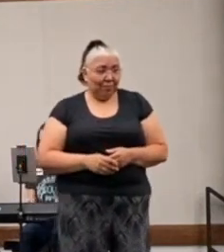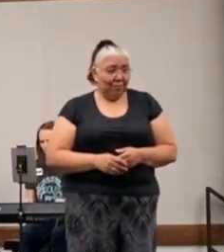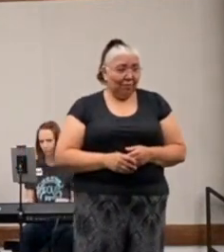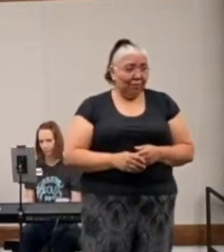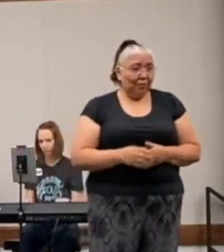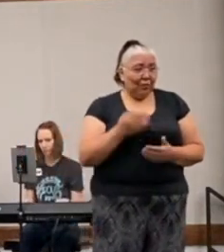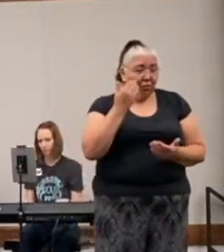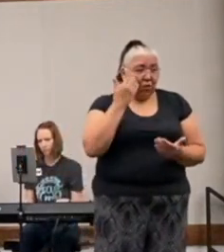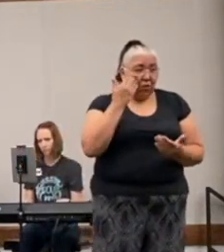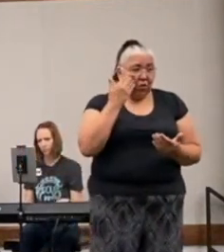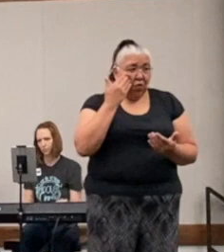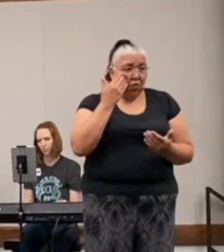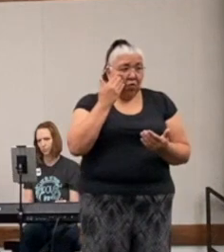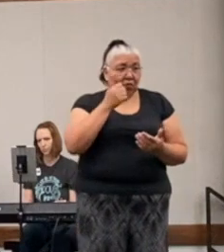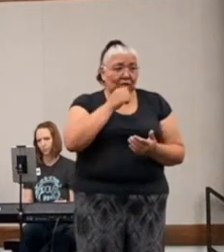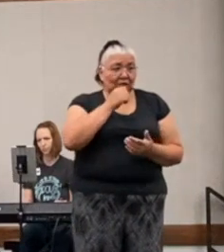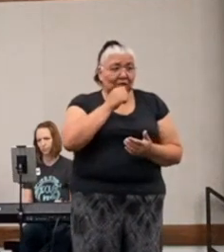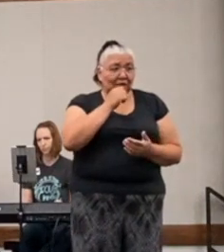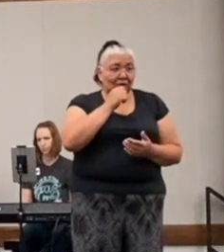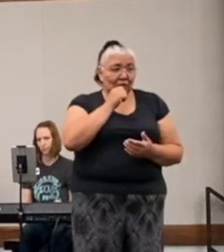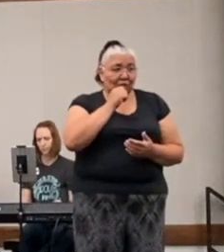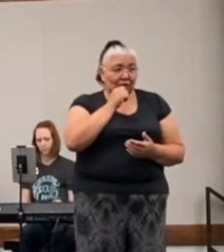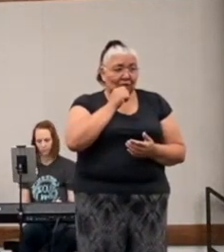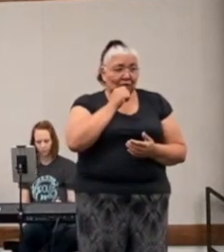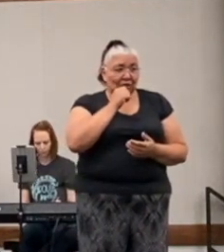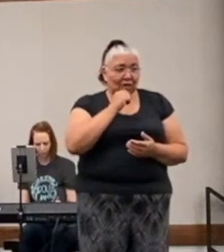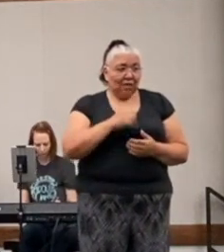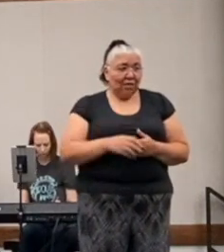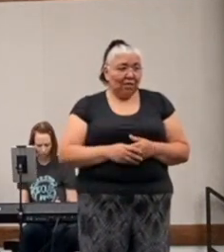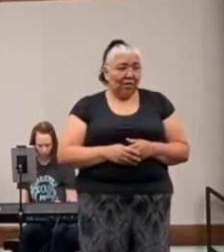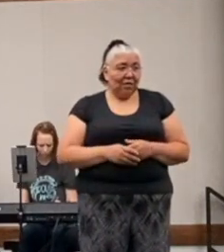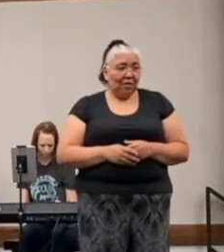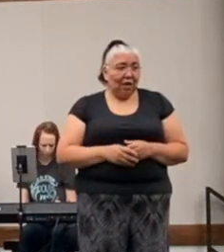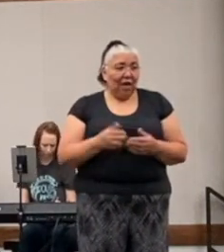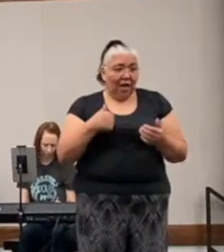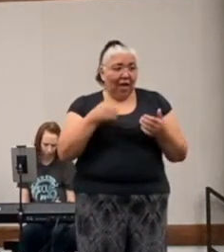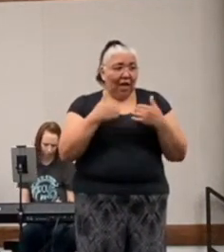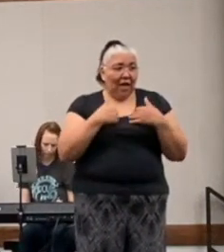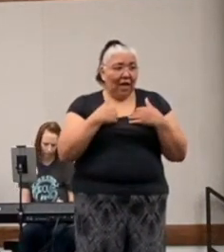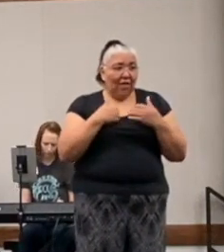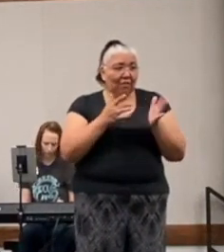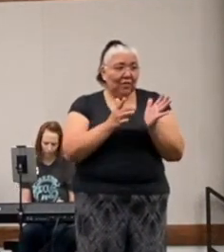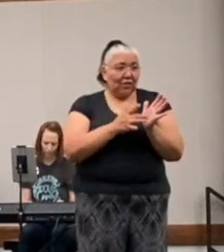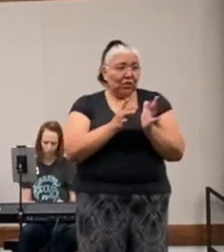You want to know the secret? Is I got Jesus.